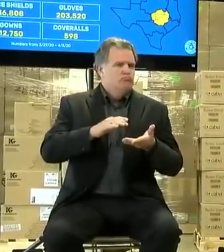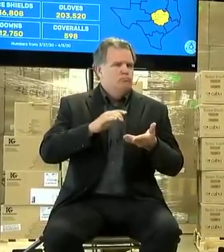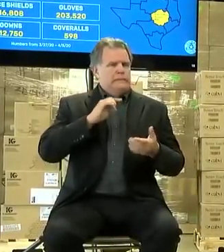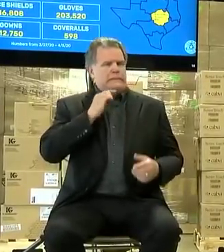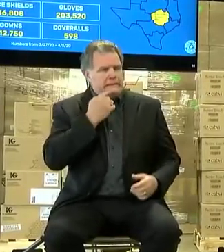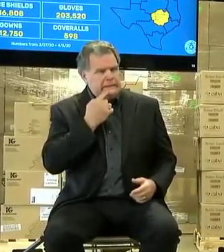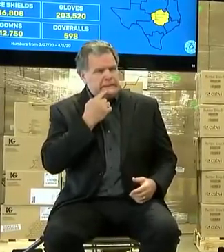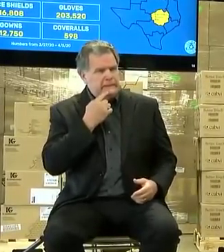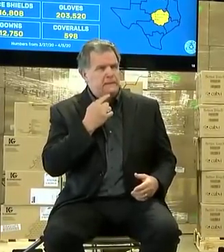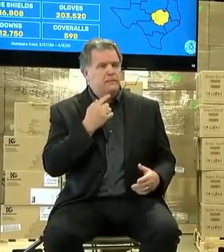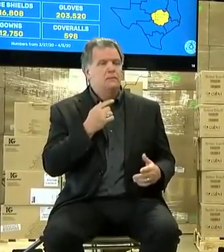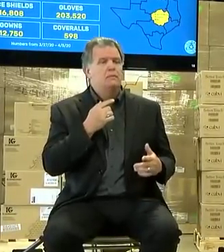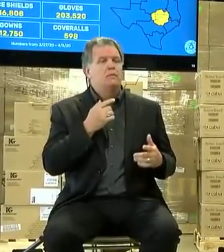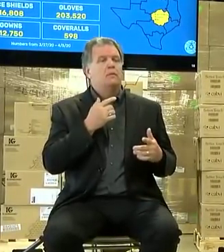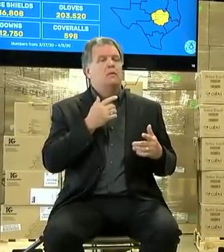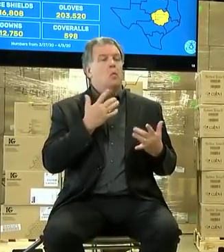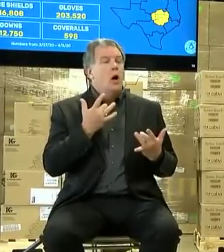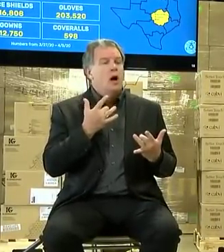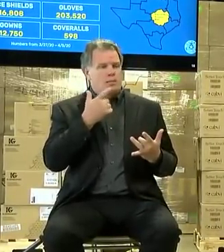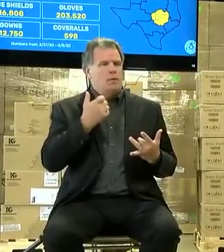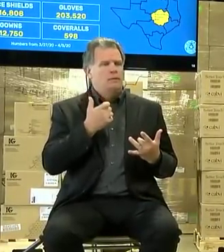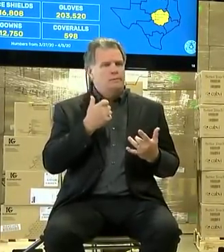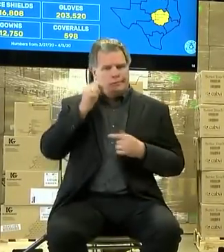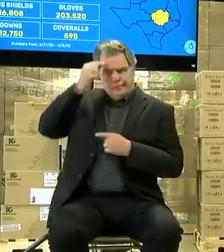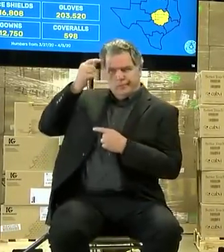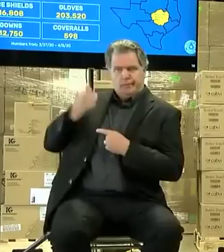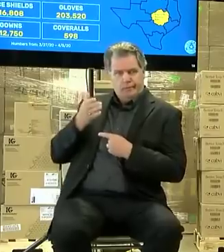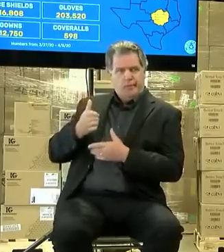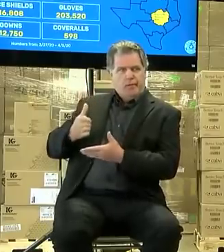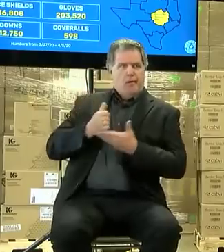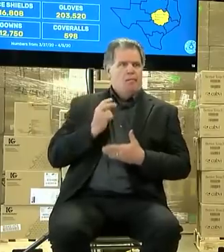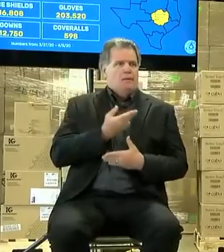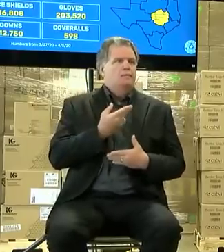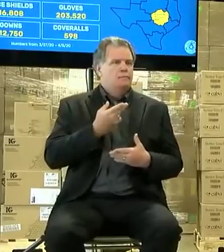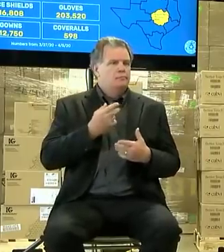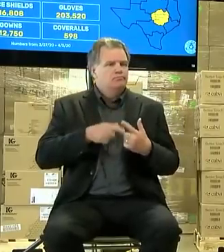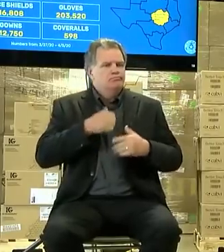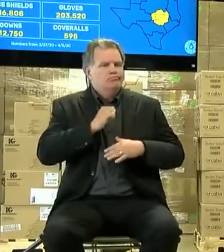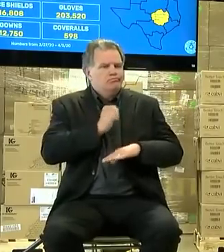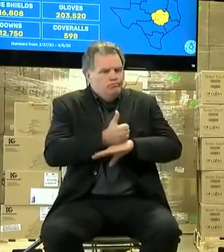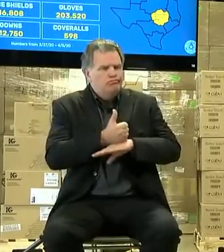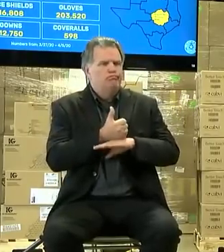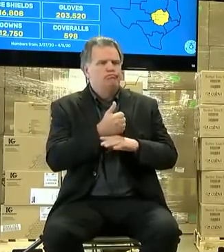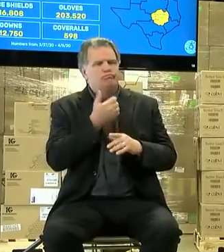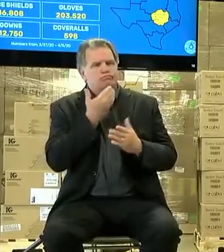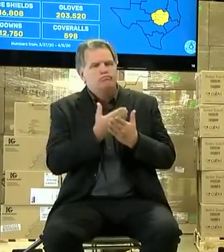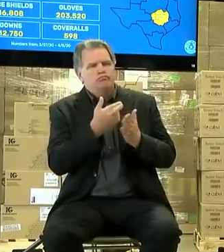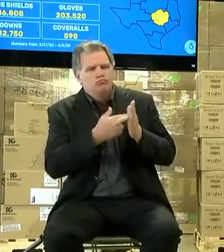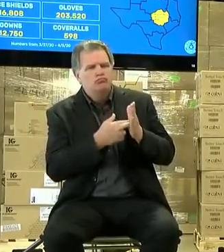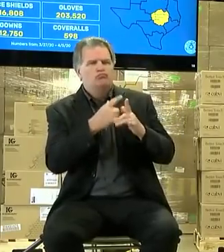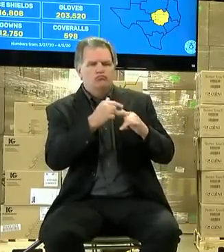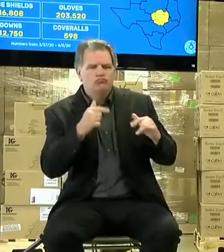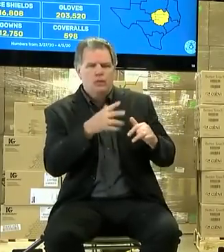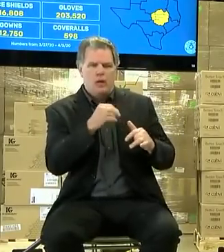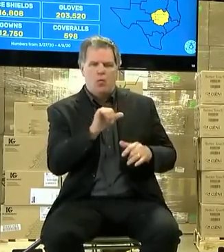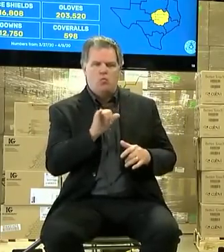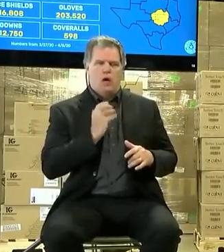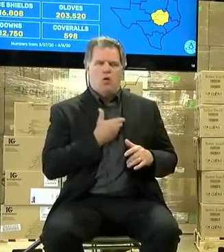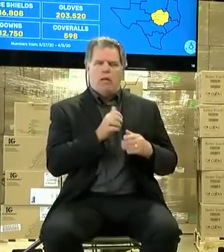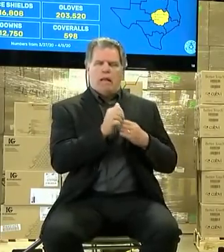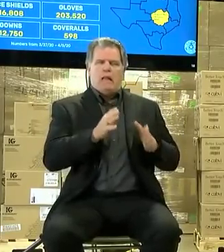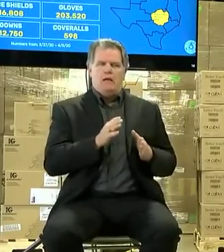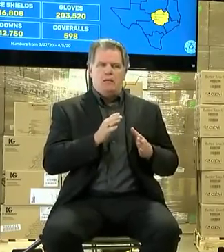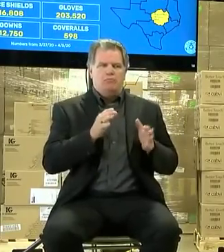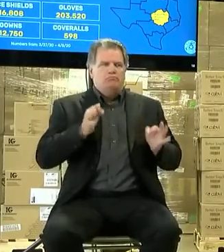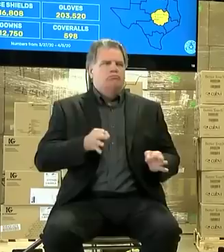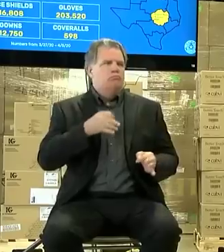that the governor has had the state put in place, as well as local leadership. So to me, one of the most fundamental